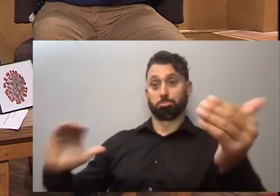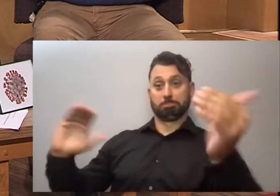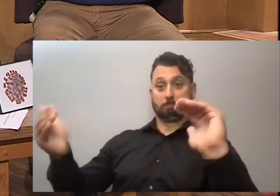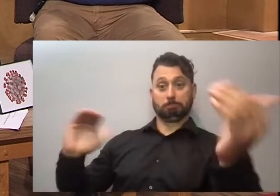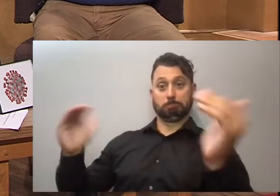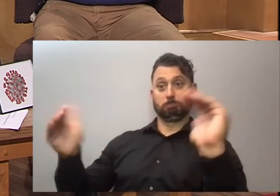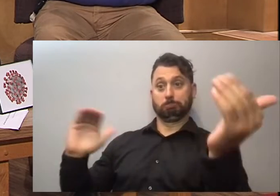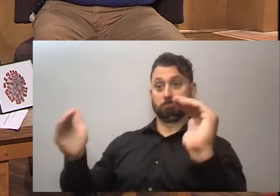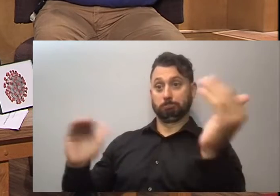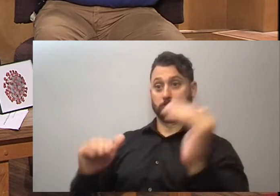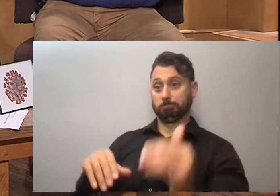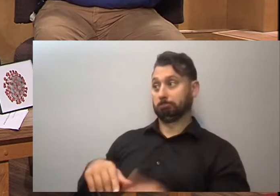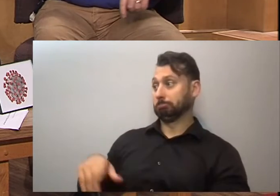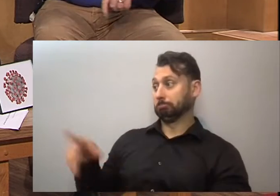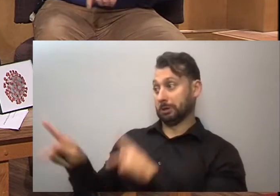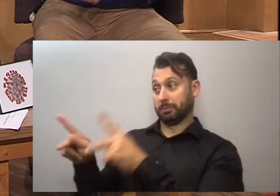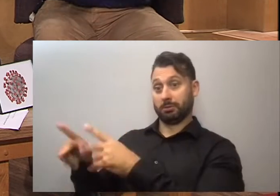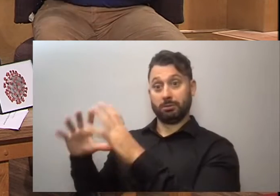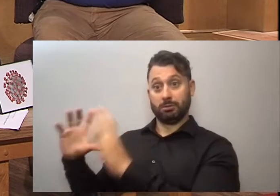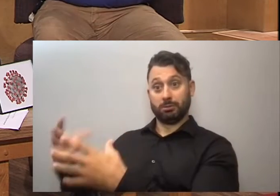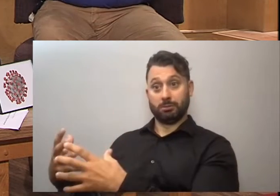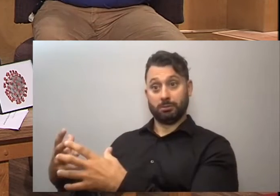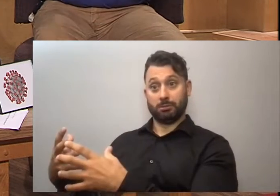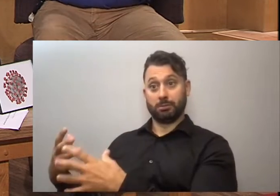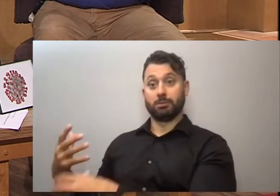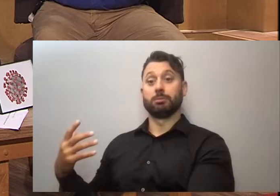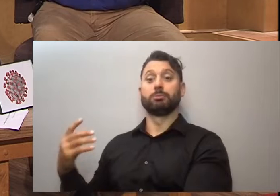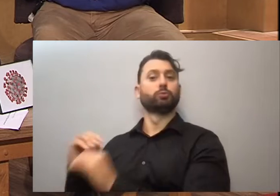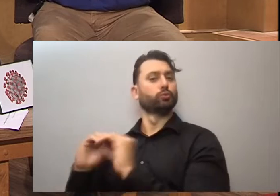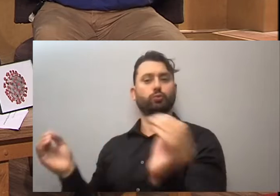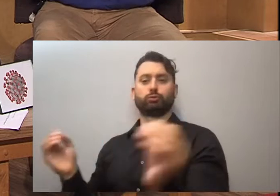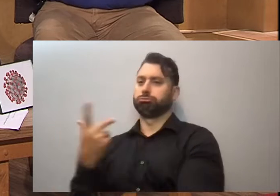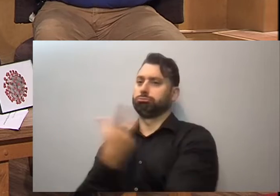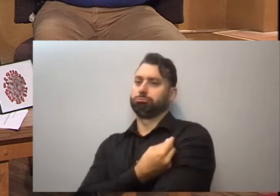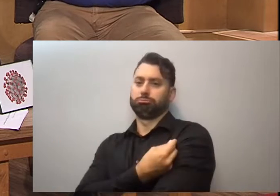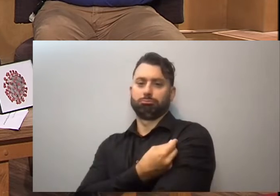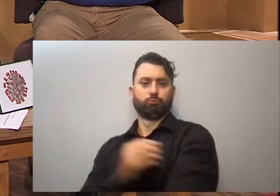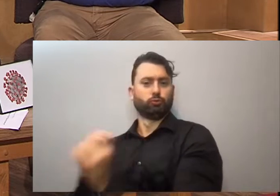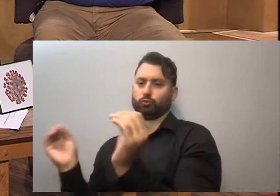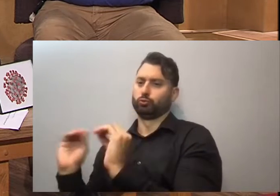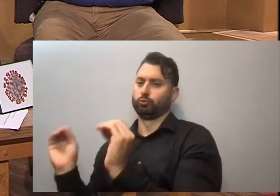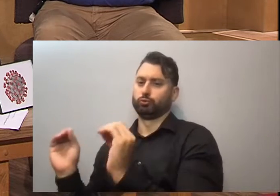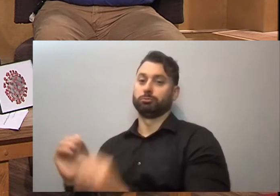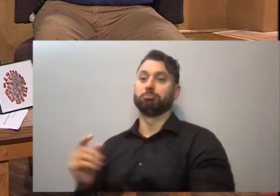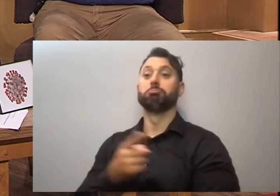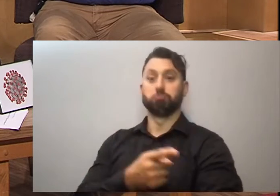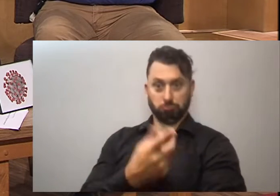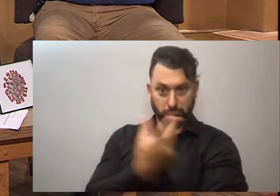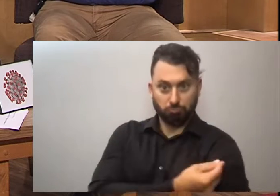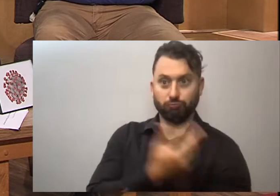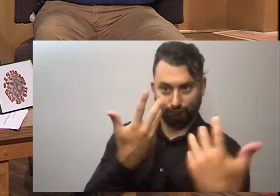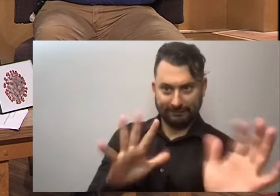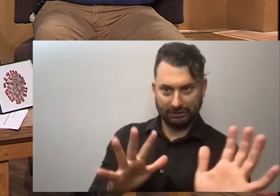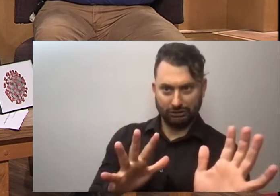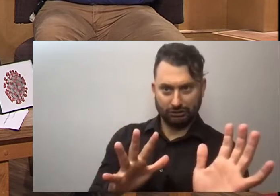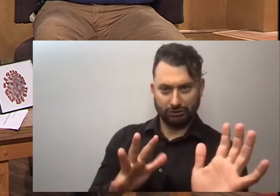if you have a group of vaccinated people or unvaccinated